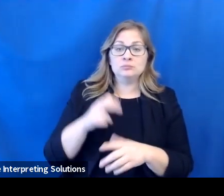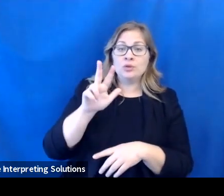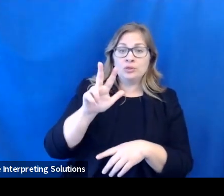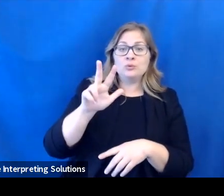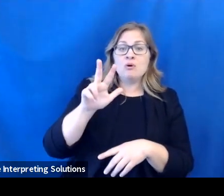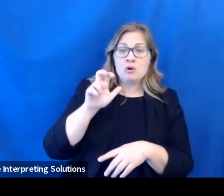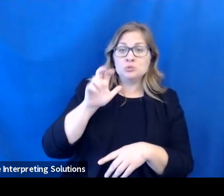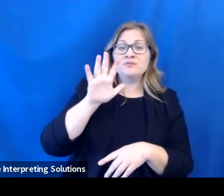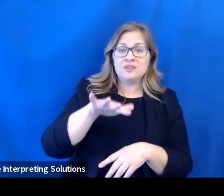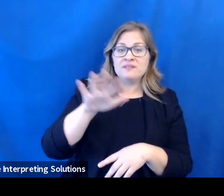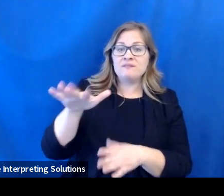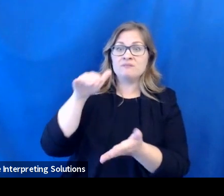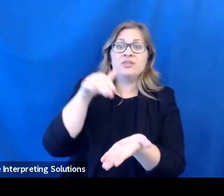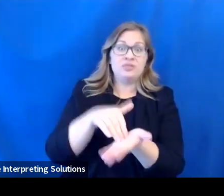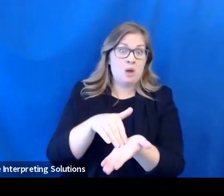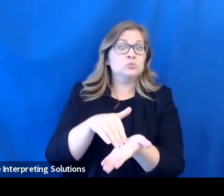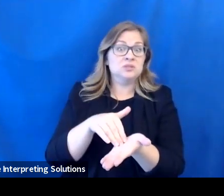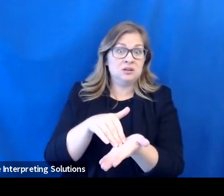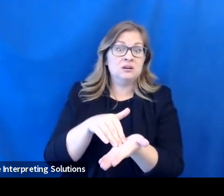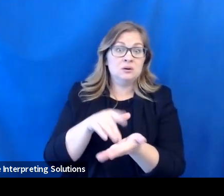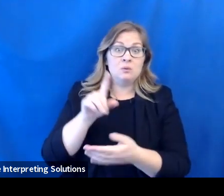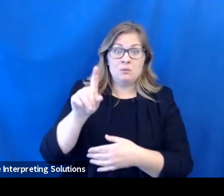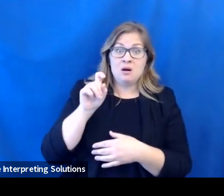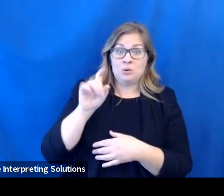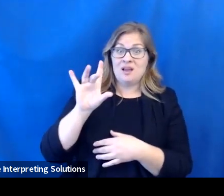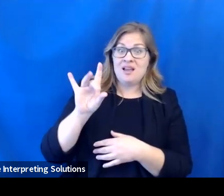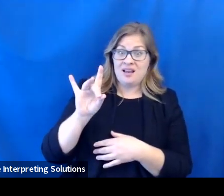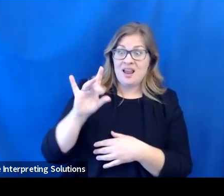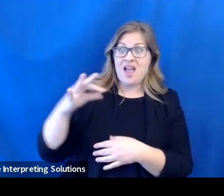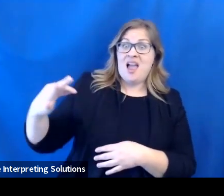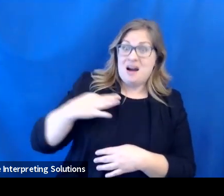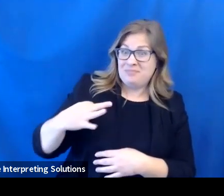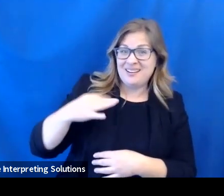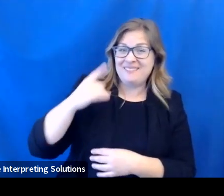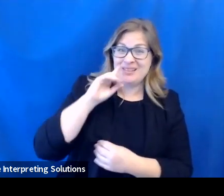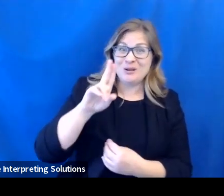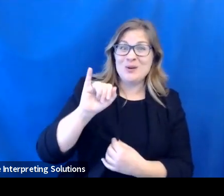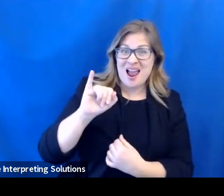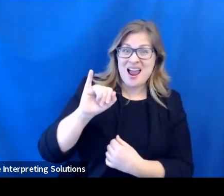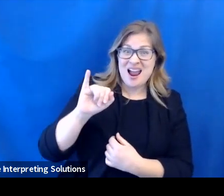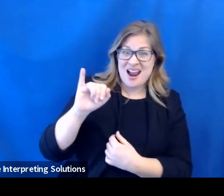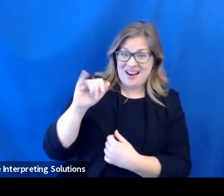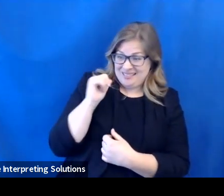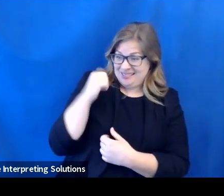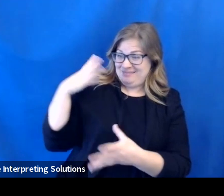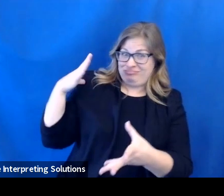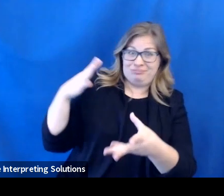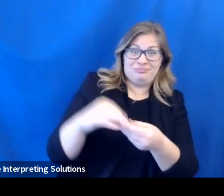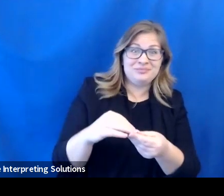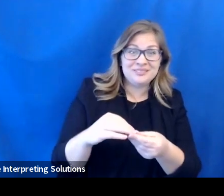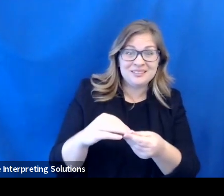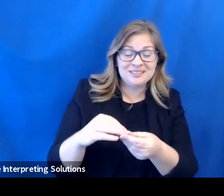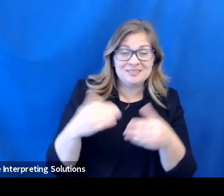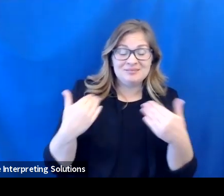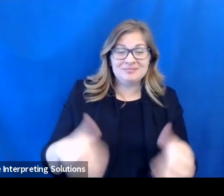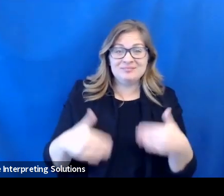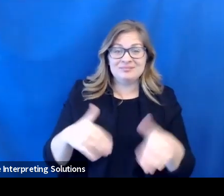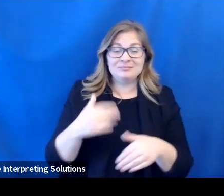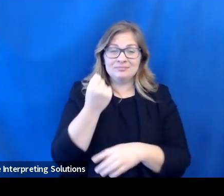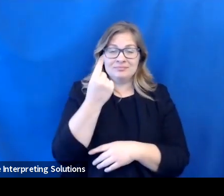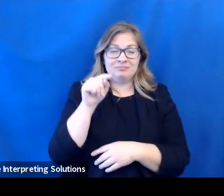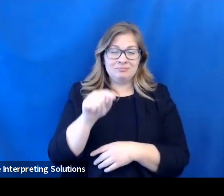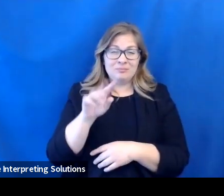355,108 applications as of last night. Just to give you a perspective on that, that's about 11.4% of Minnesota's total